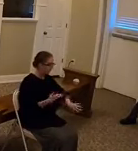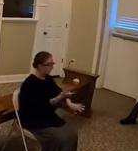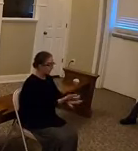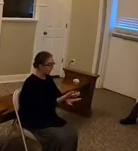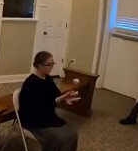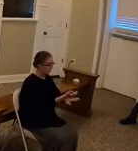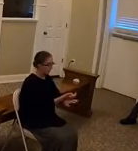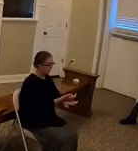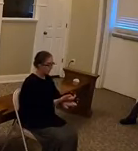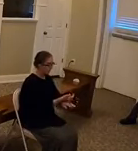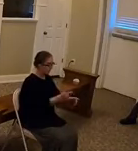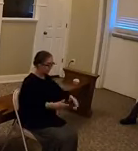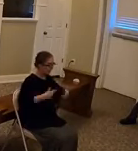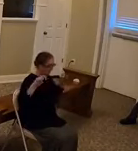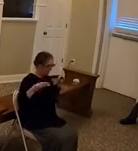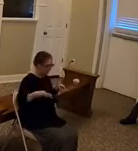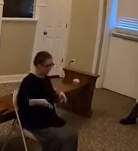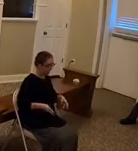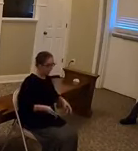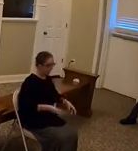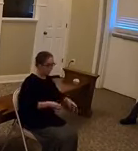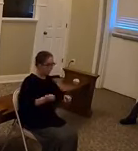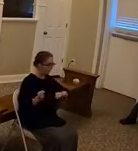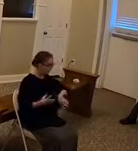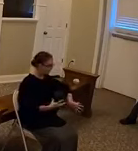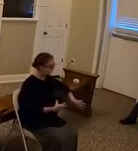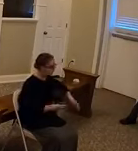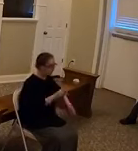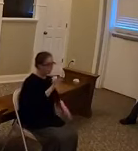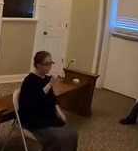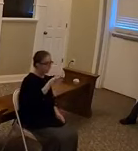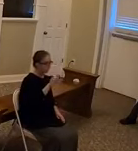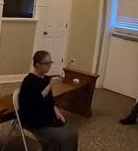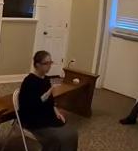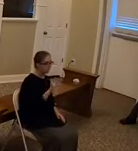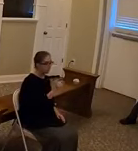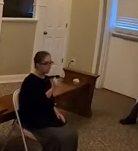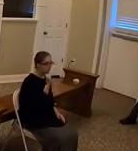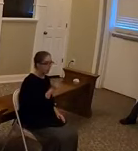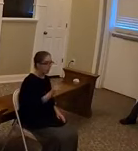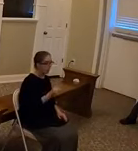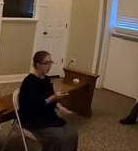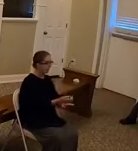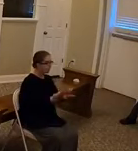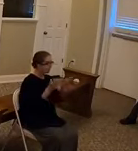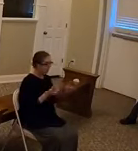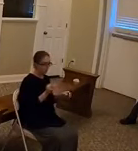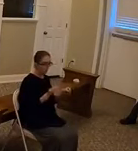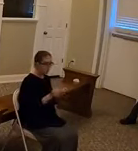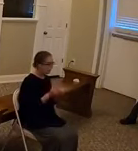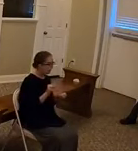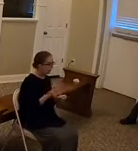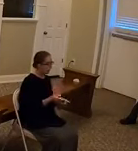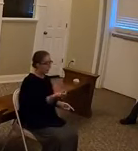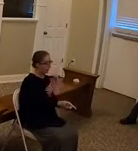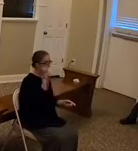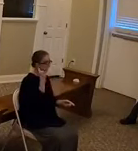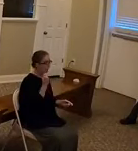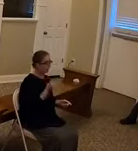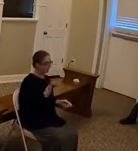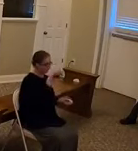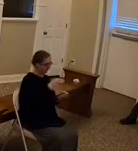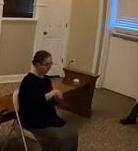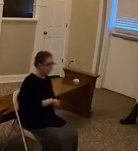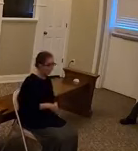beggarly elements behind. You're going to walk away. Come on. But Mephibosheth, you're not going to be a beggar anymore. No. You're coming off the